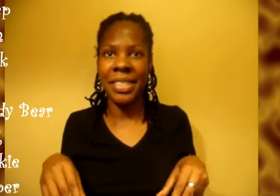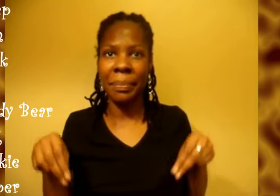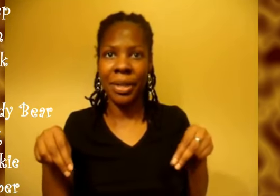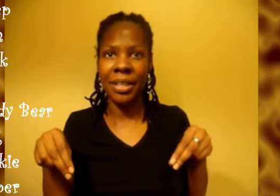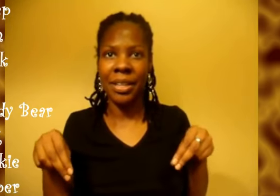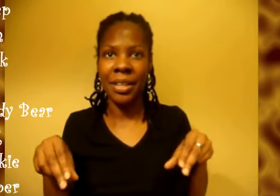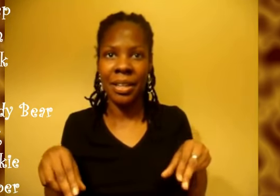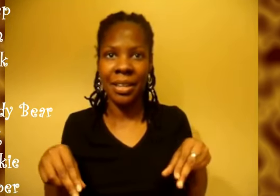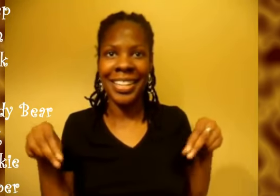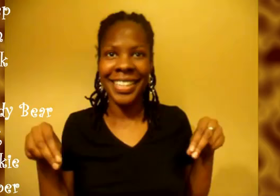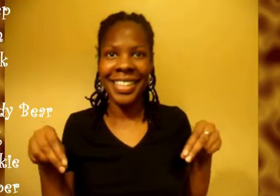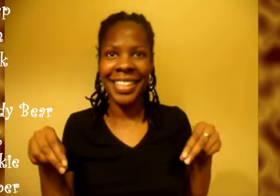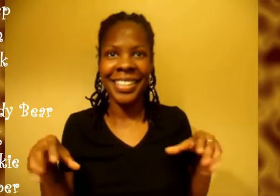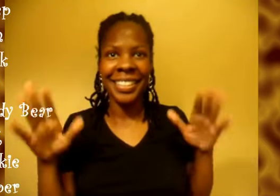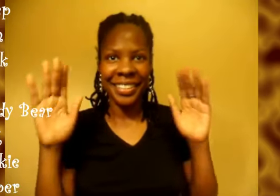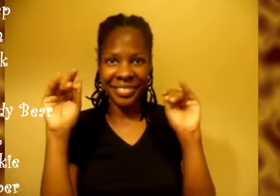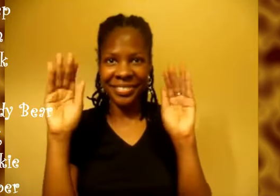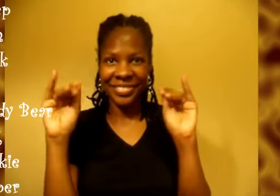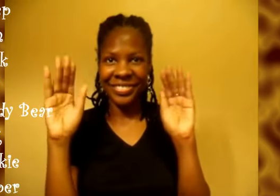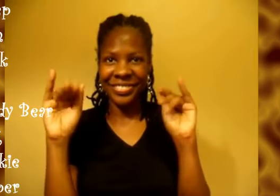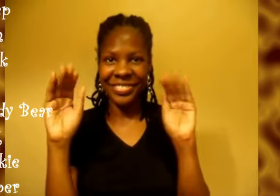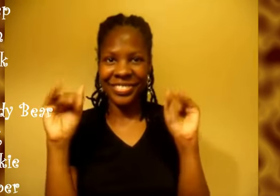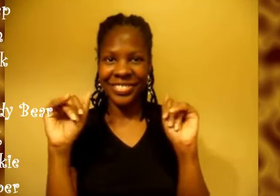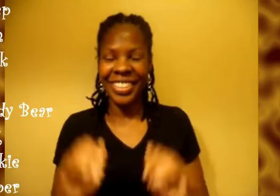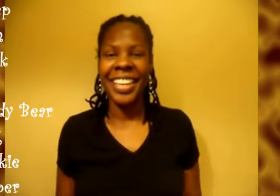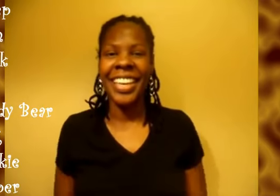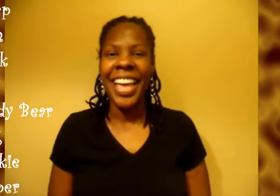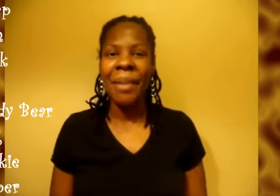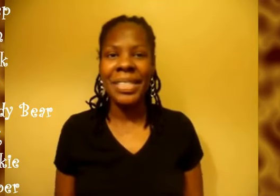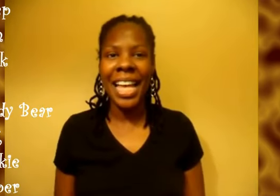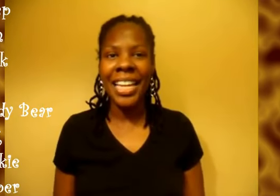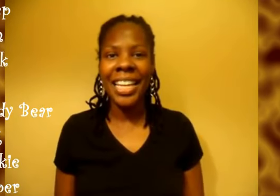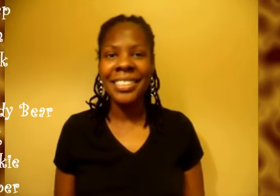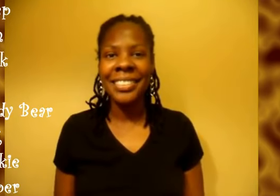diaper. Happy signing!